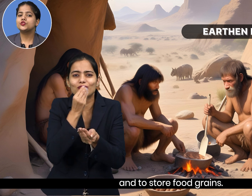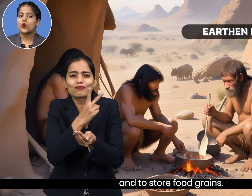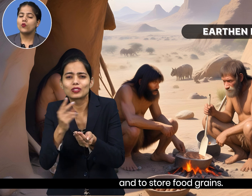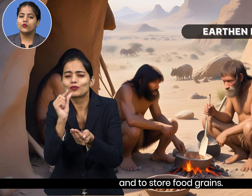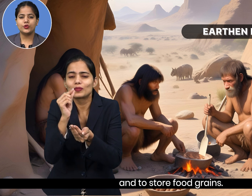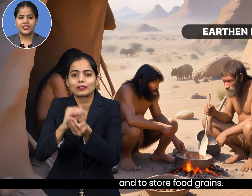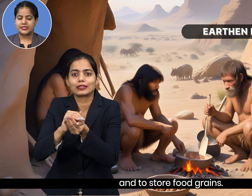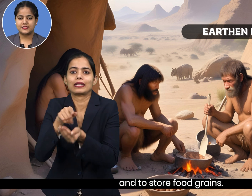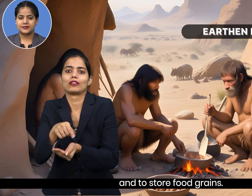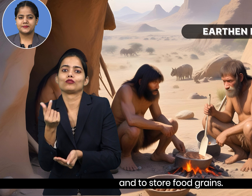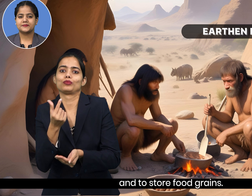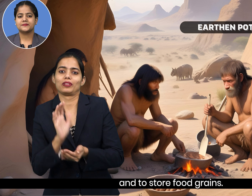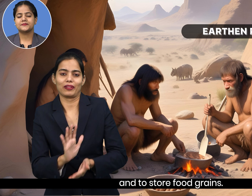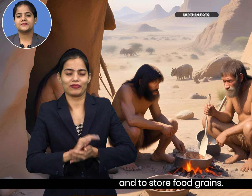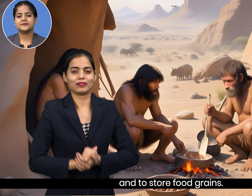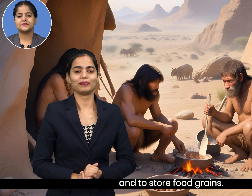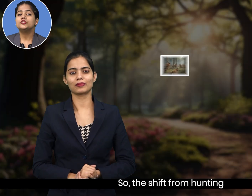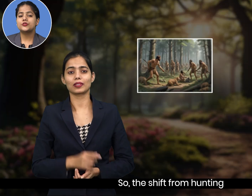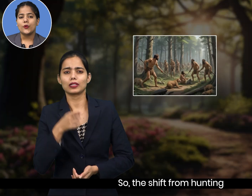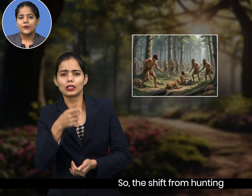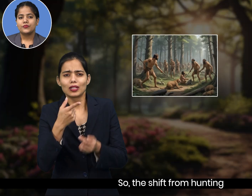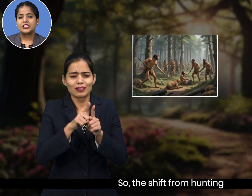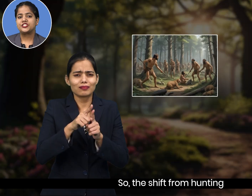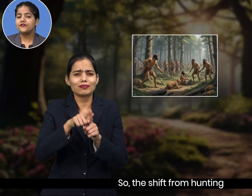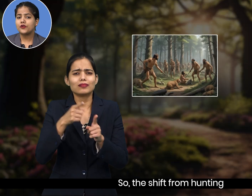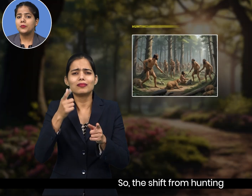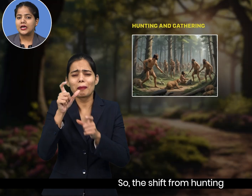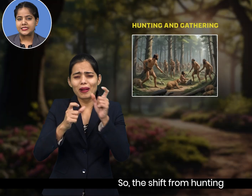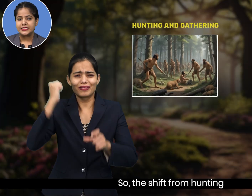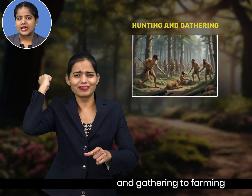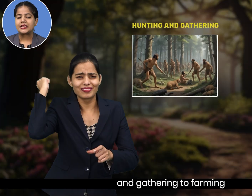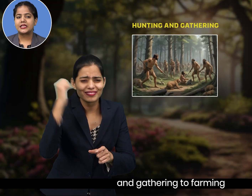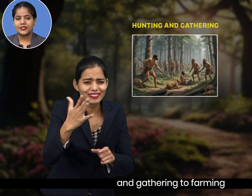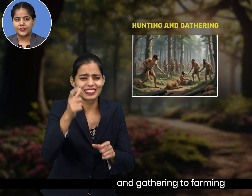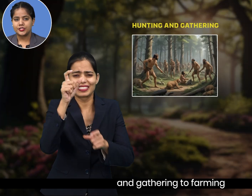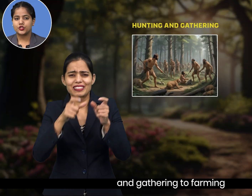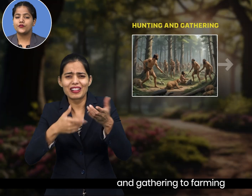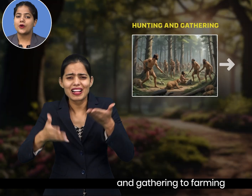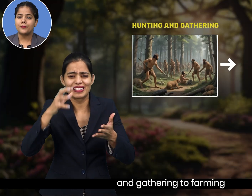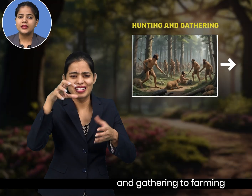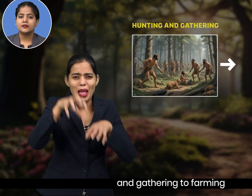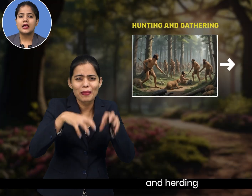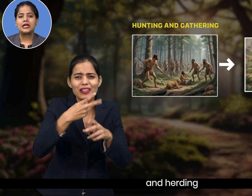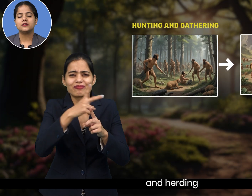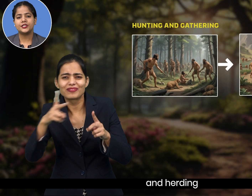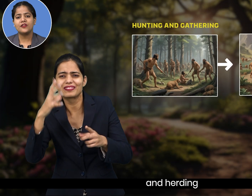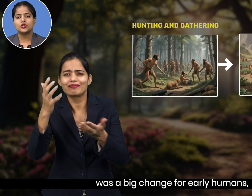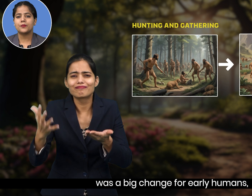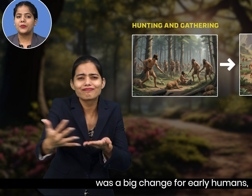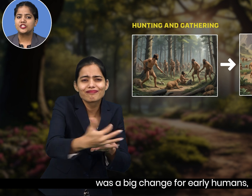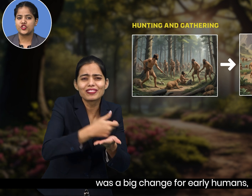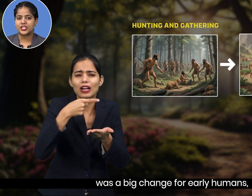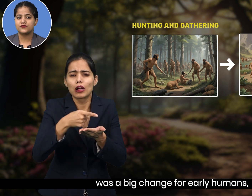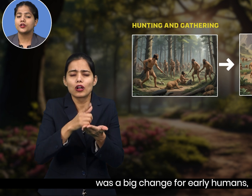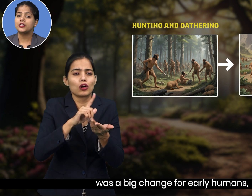and to store food grains. So, the shift from hunting and gathering to farming and herding was